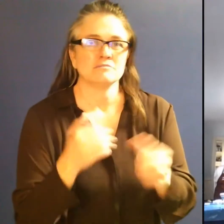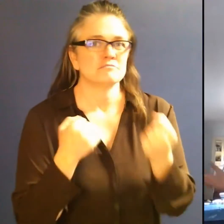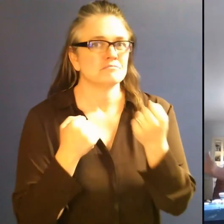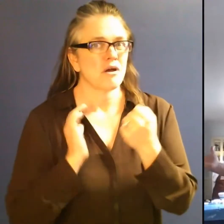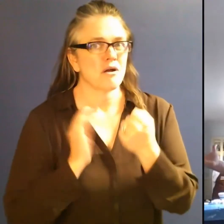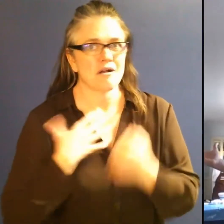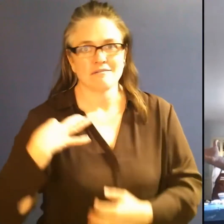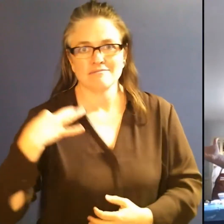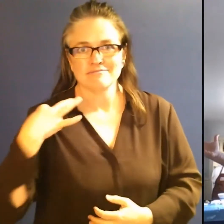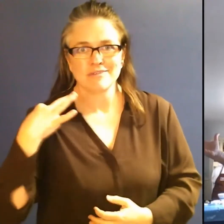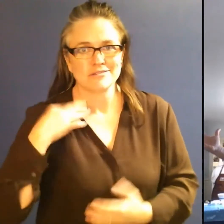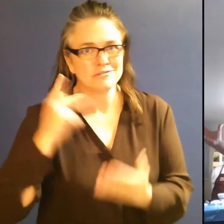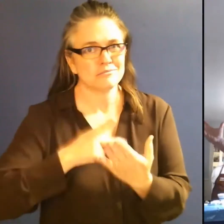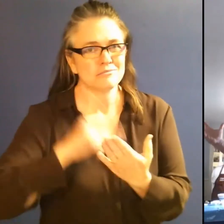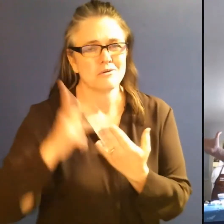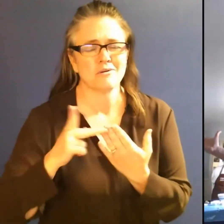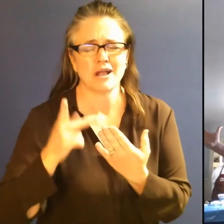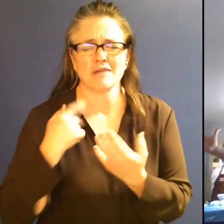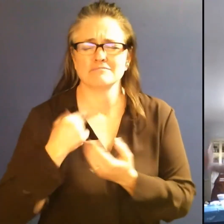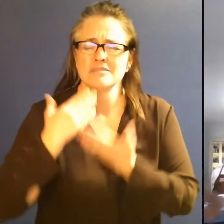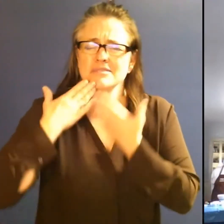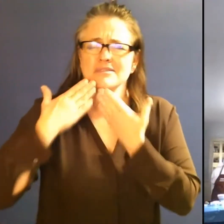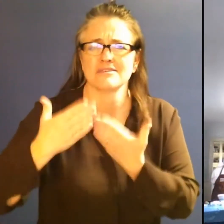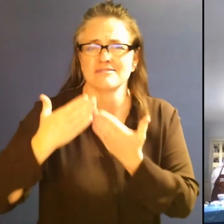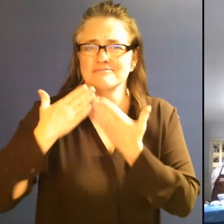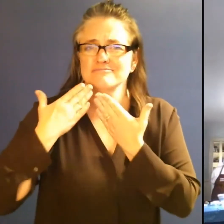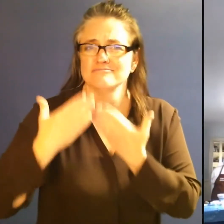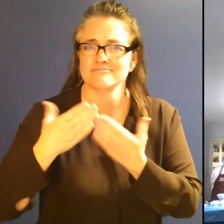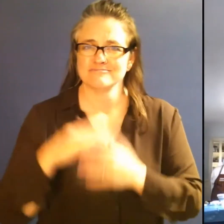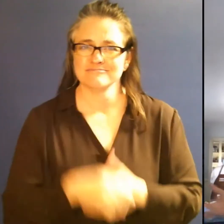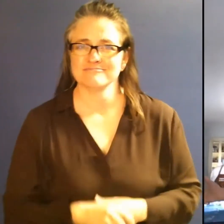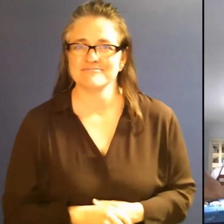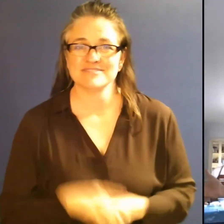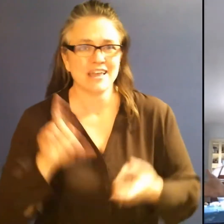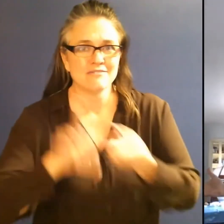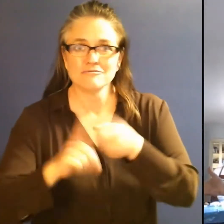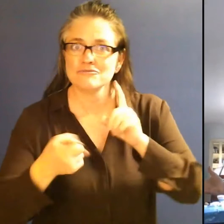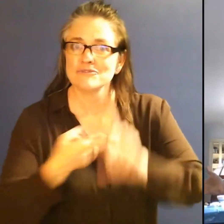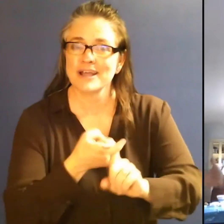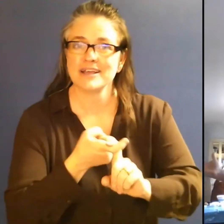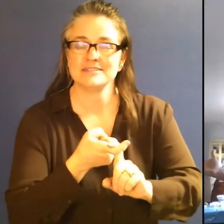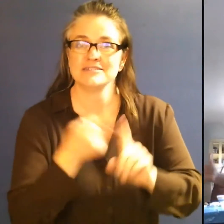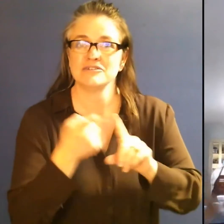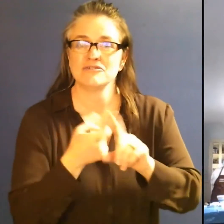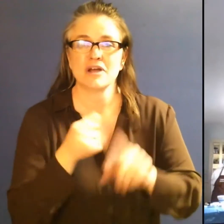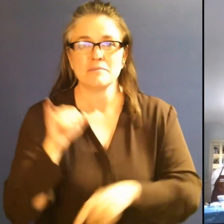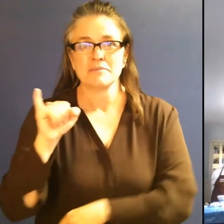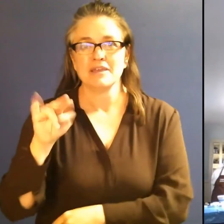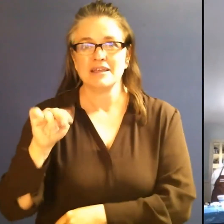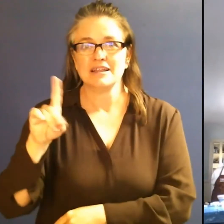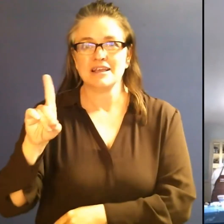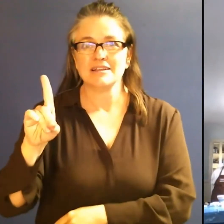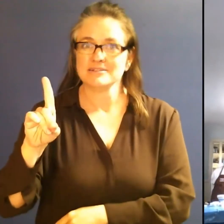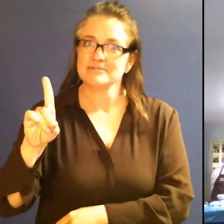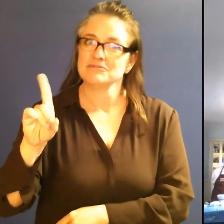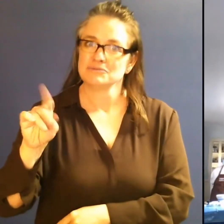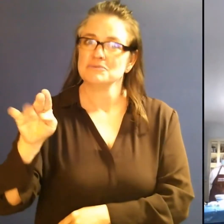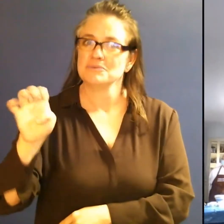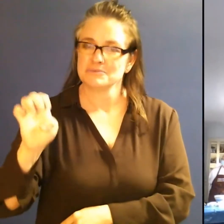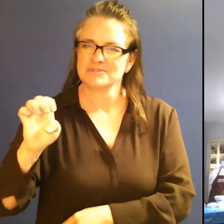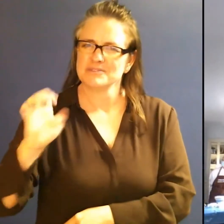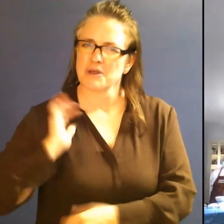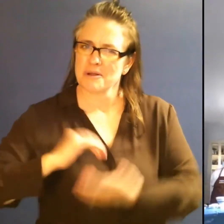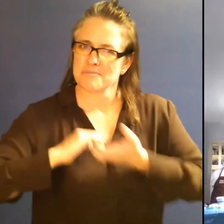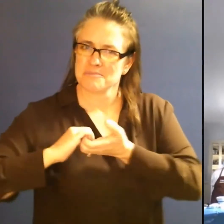also, friends, that just help us out, like the Friends of Indiana Dunes, partners. So couldn't be more